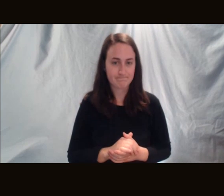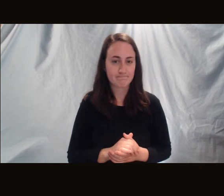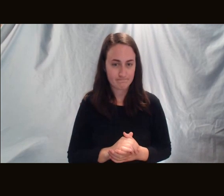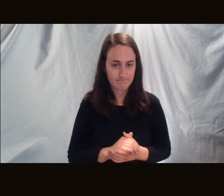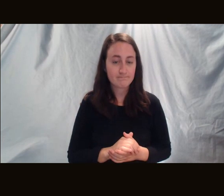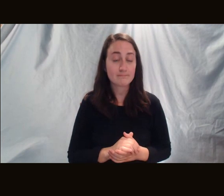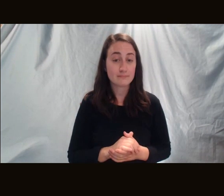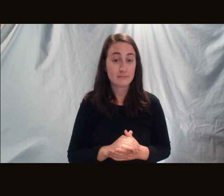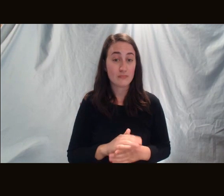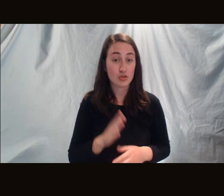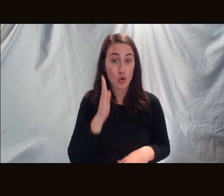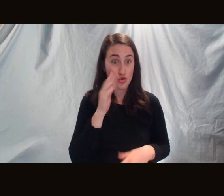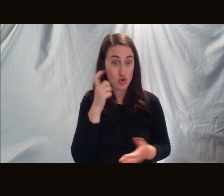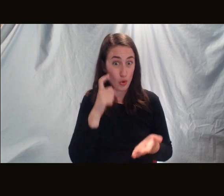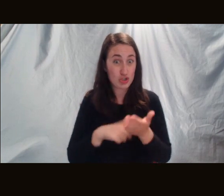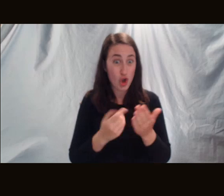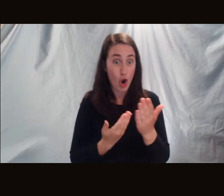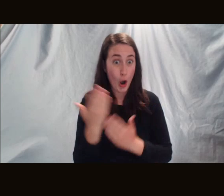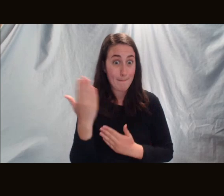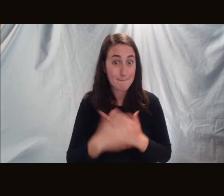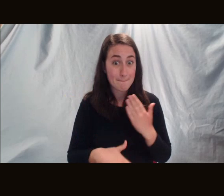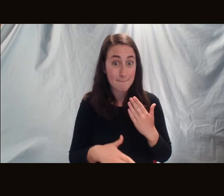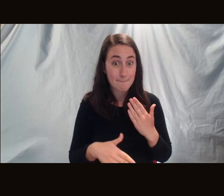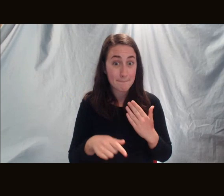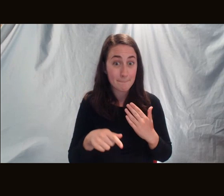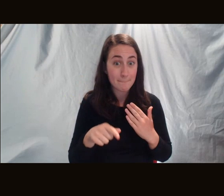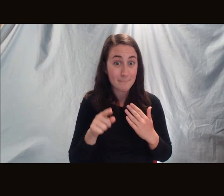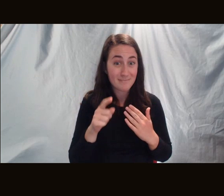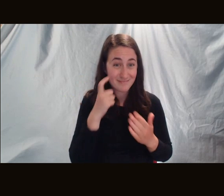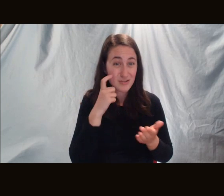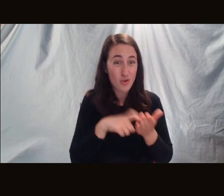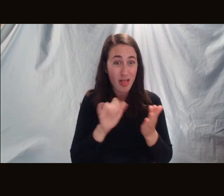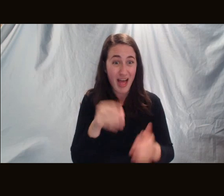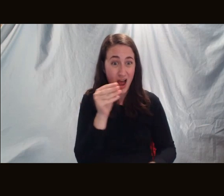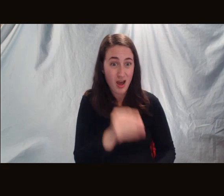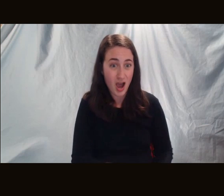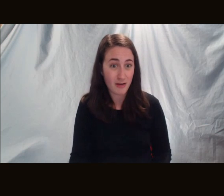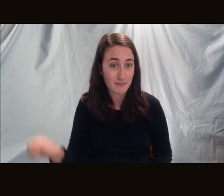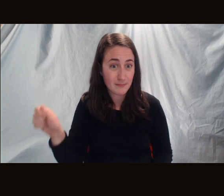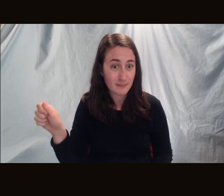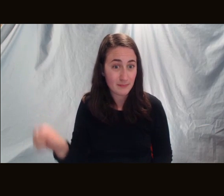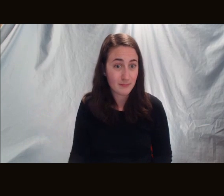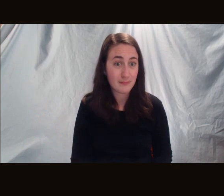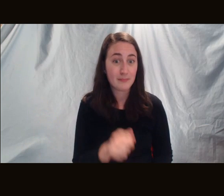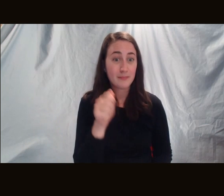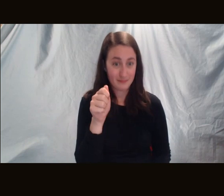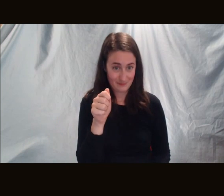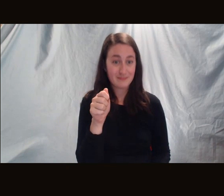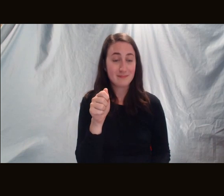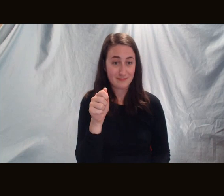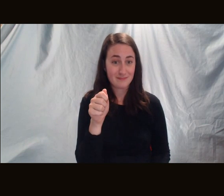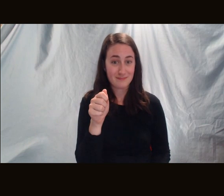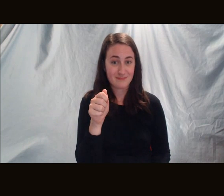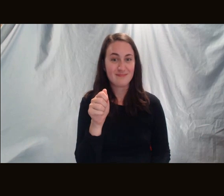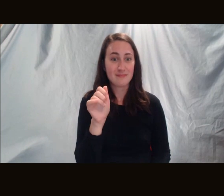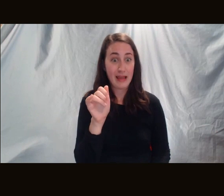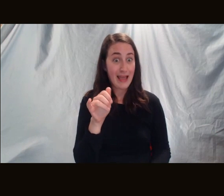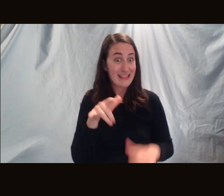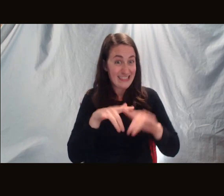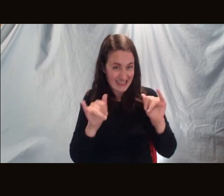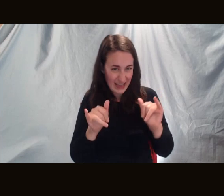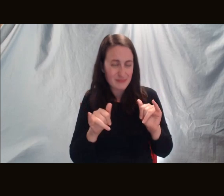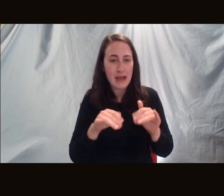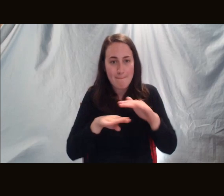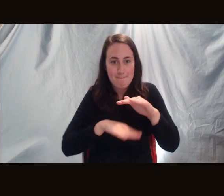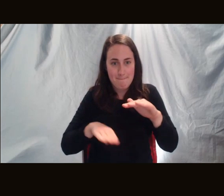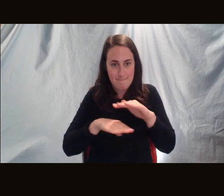by swinging the arm down, in place, and up. Okay, notice how there we just did a half a basic. What we're